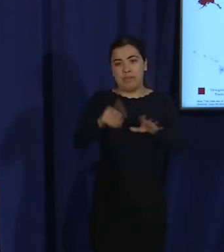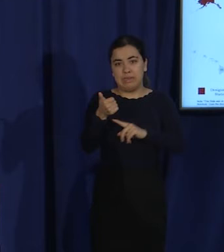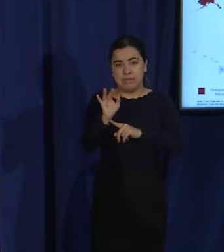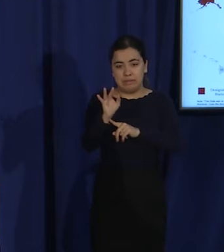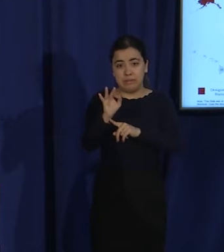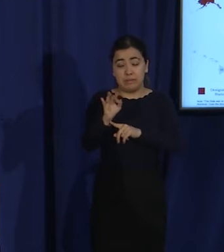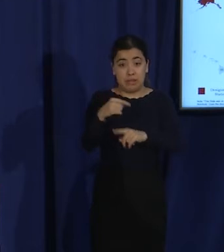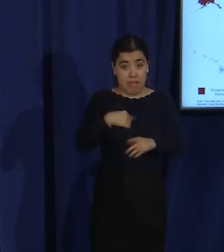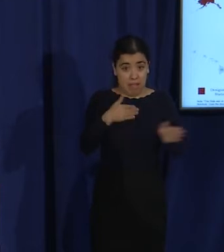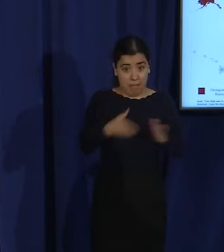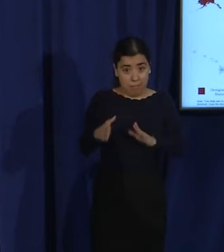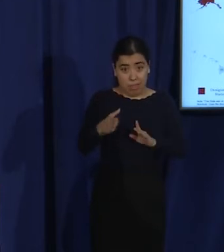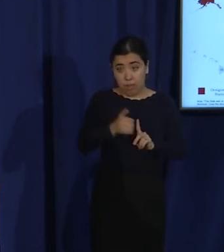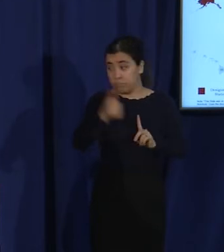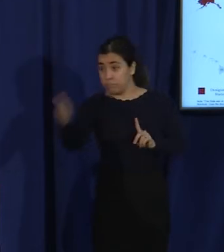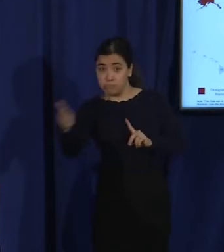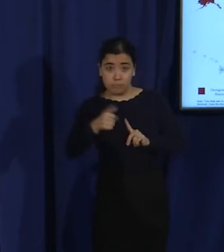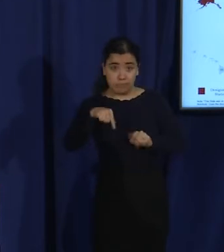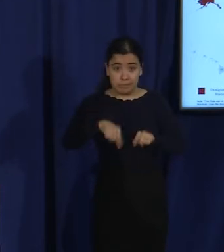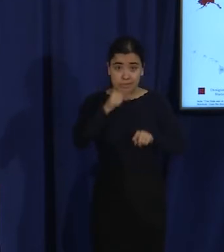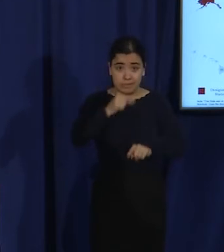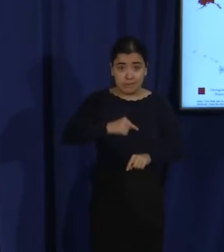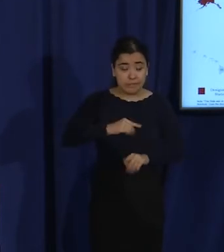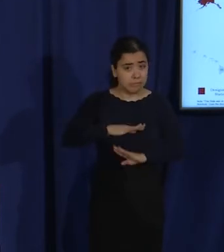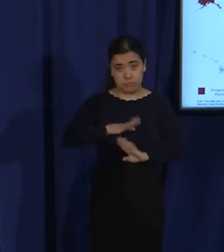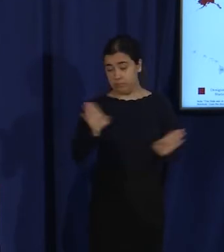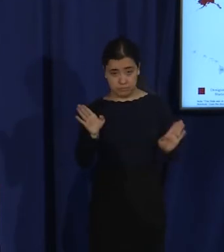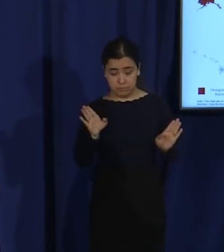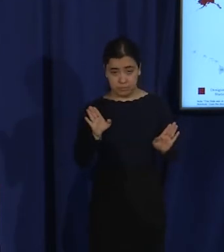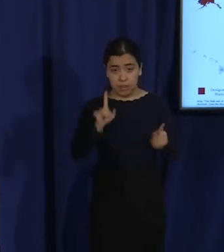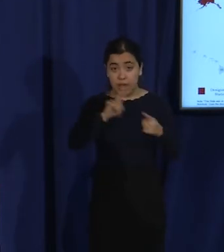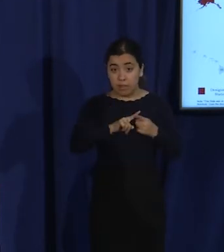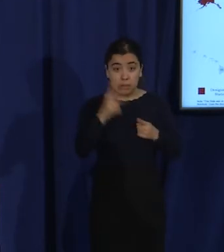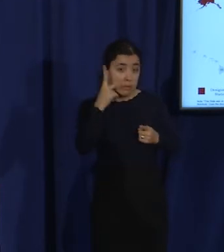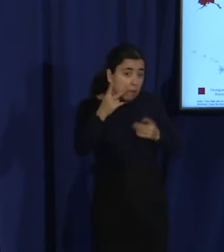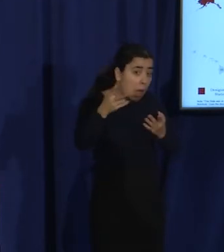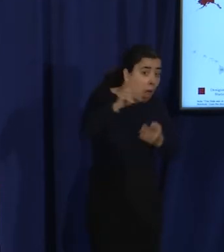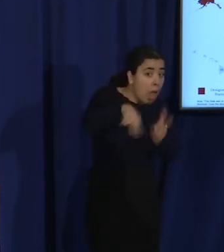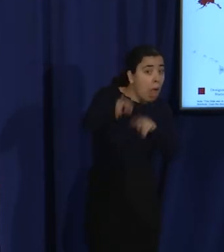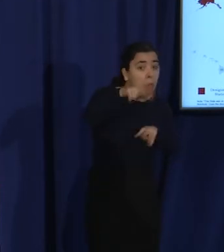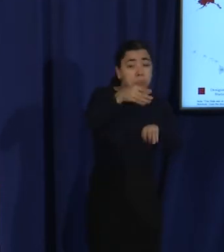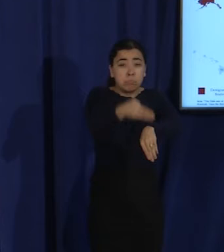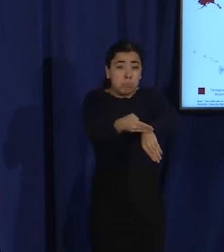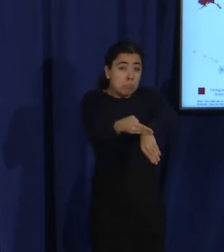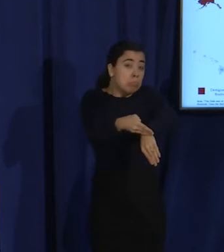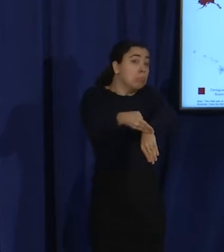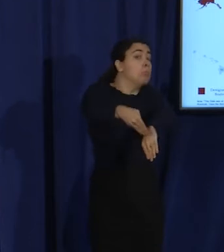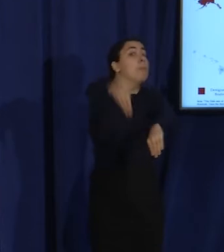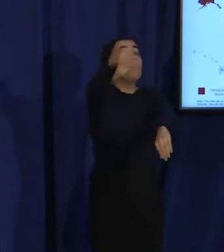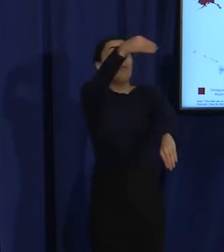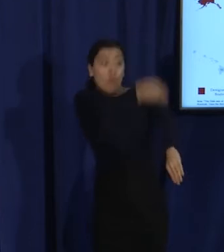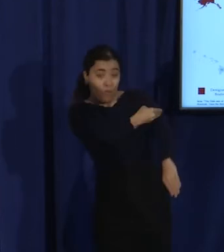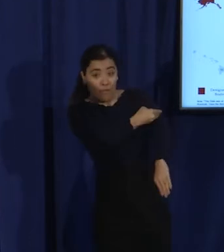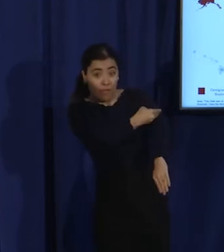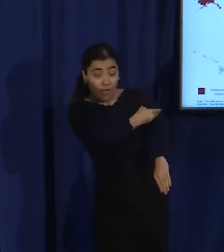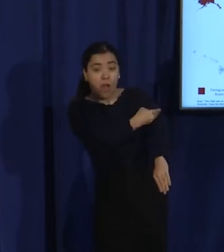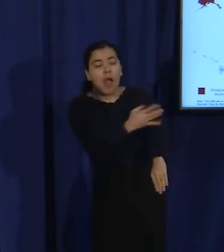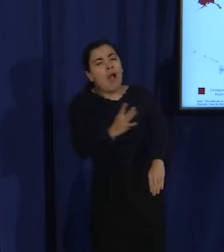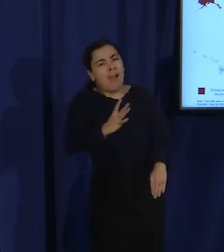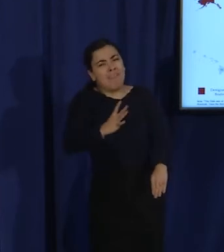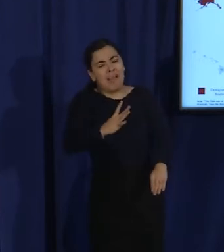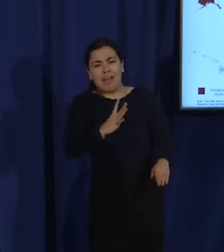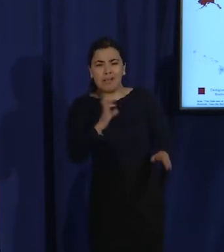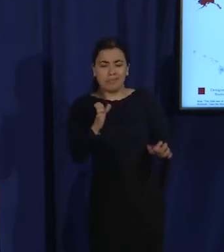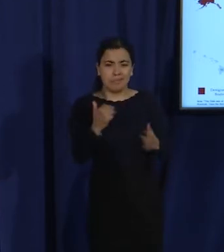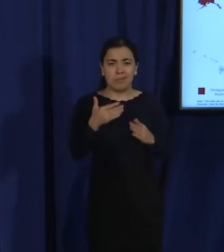Thanksgiving unless we see significant improvements in this map. And I would encourage you, especially if you